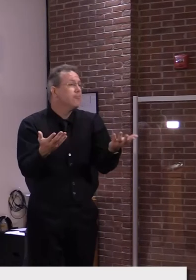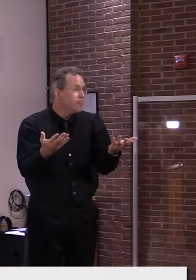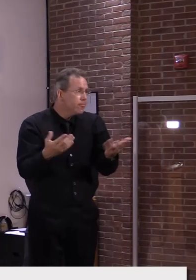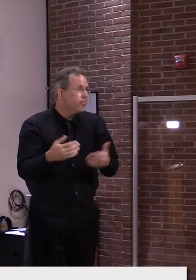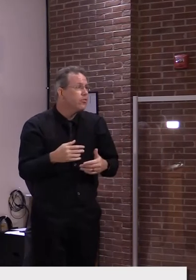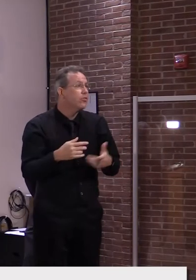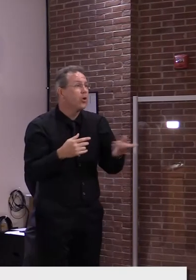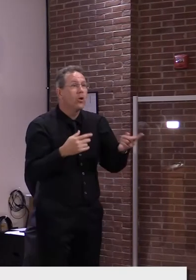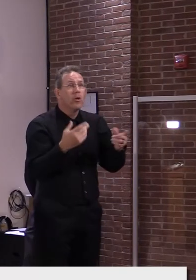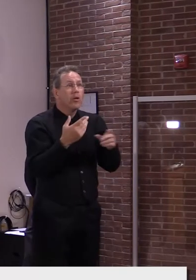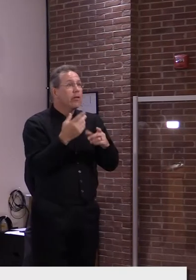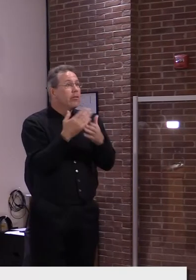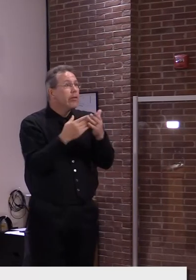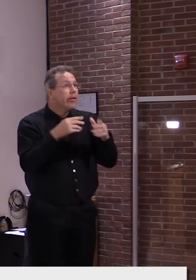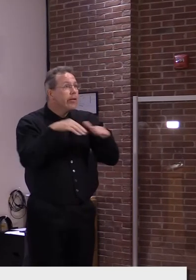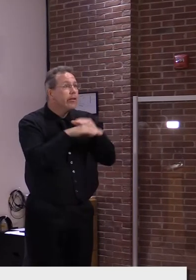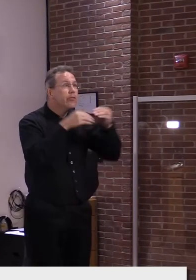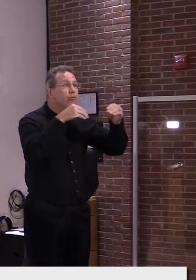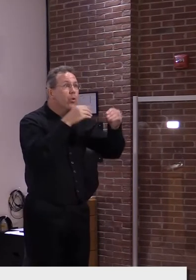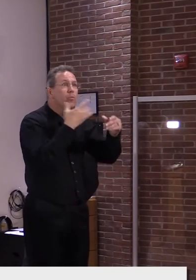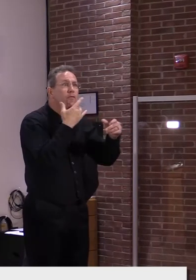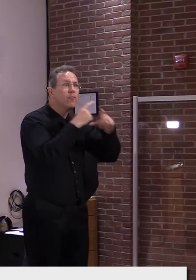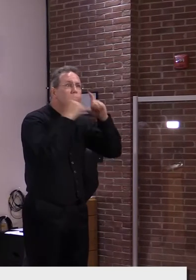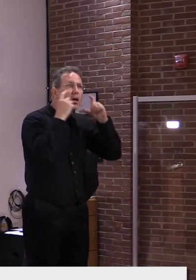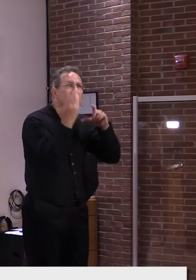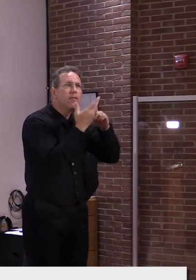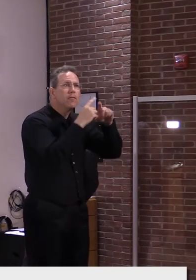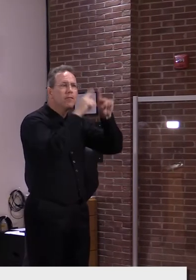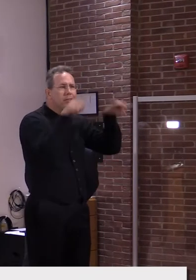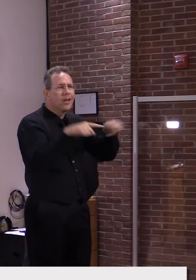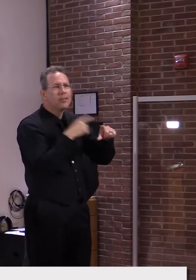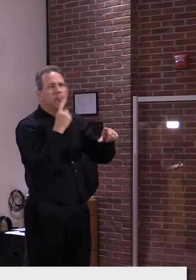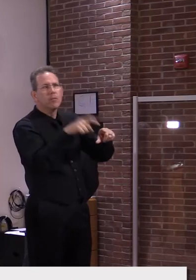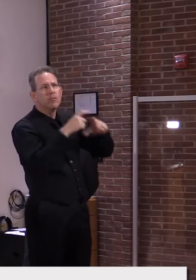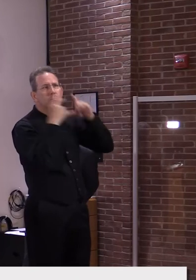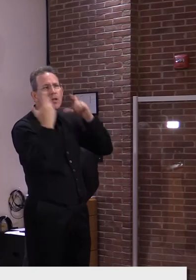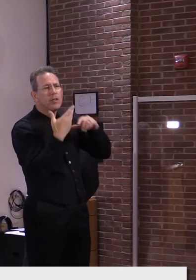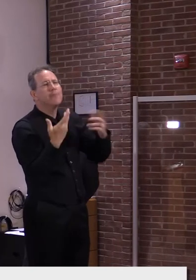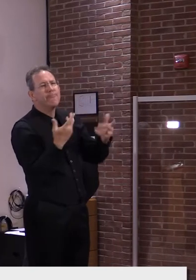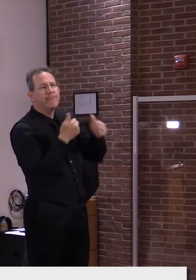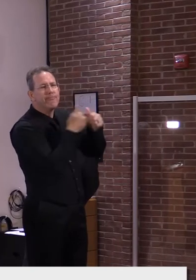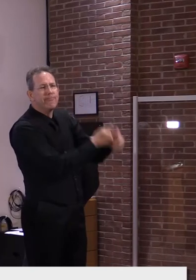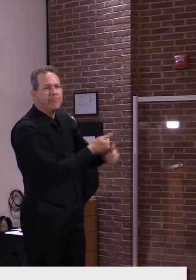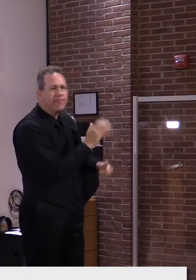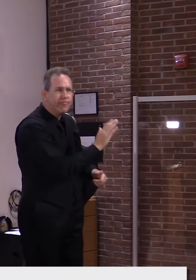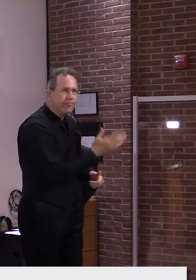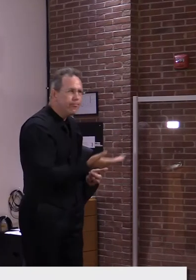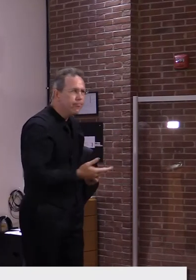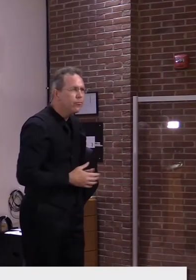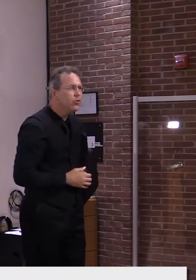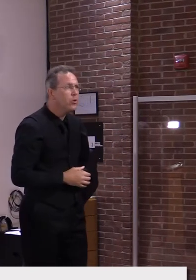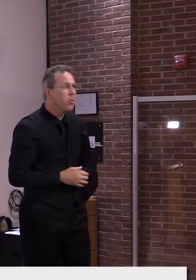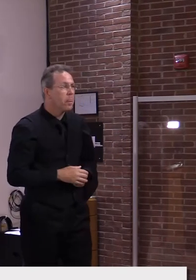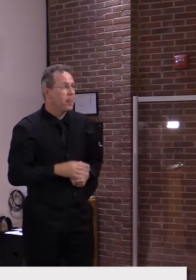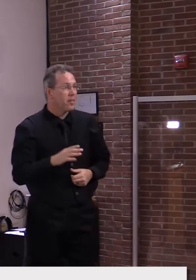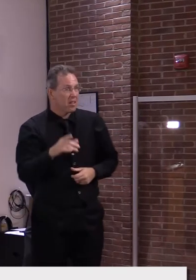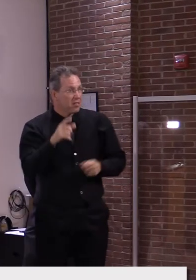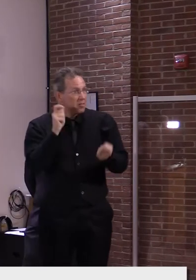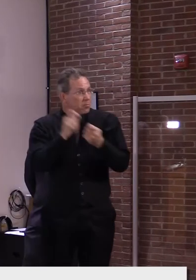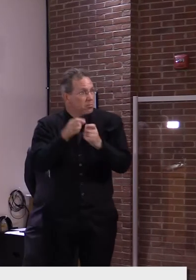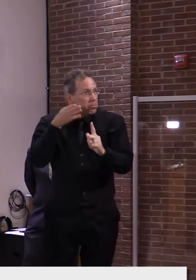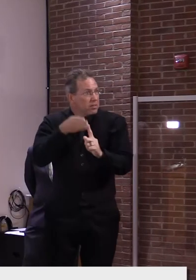So I can't really give you the justification that the particular hospital has,